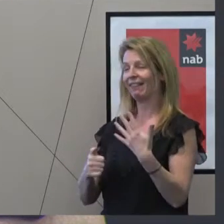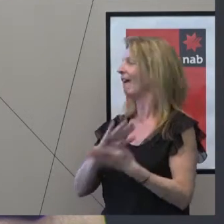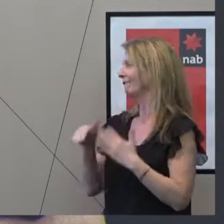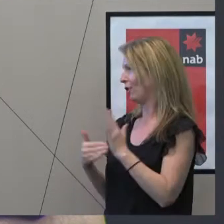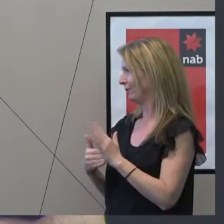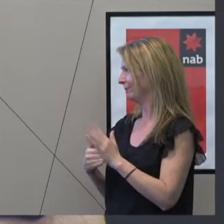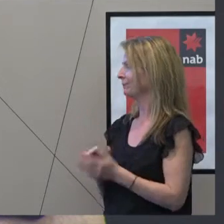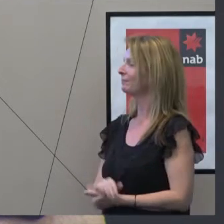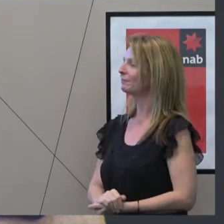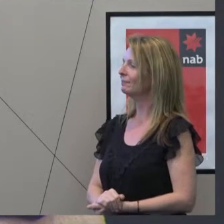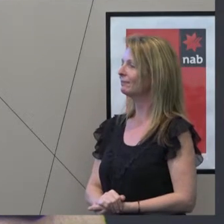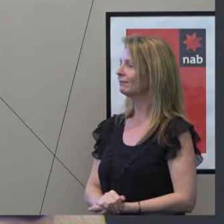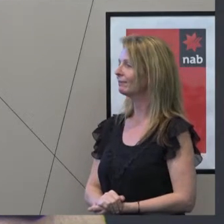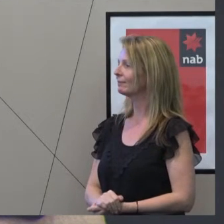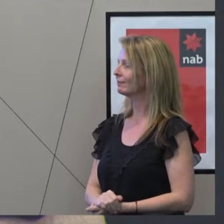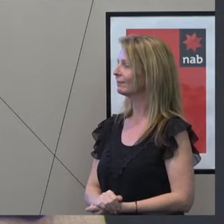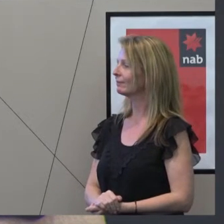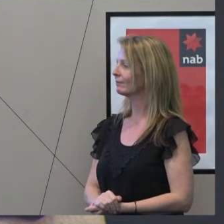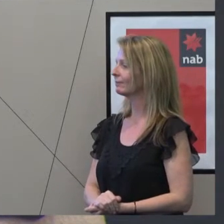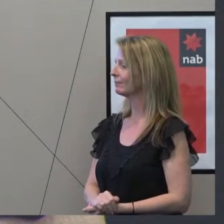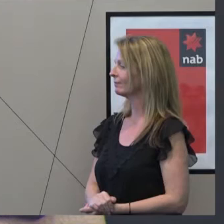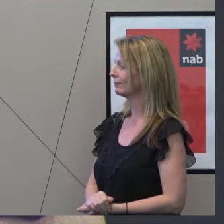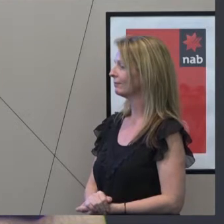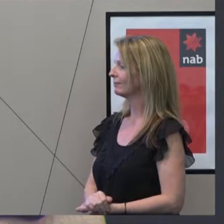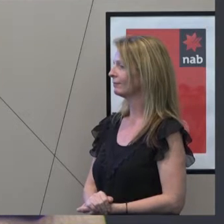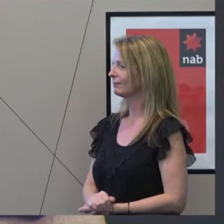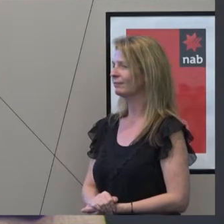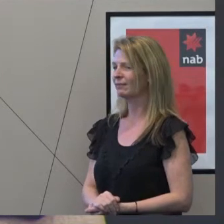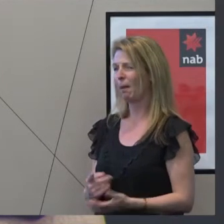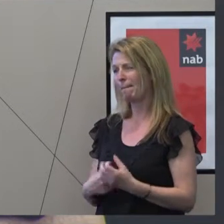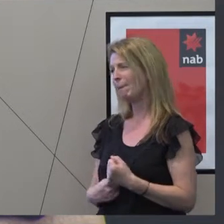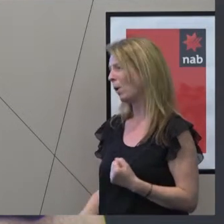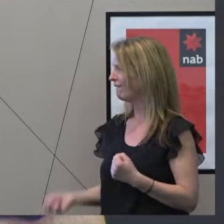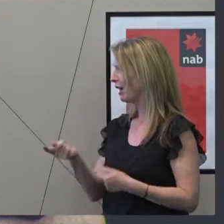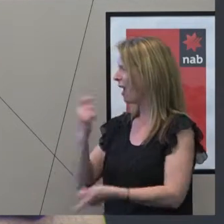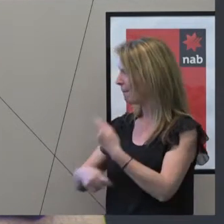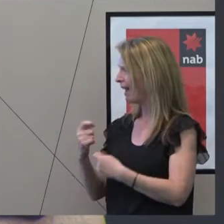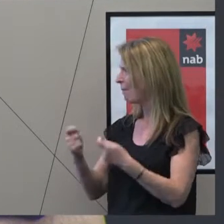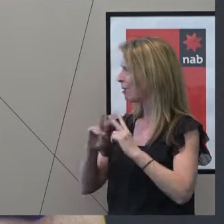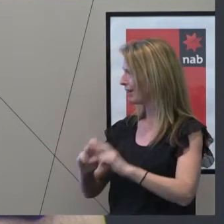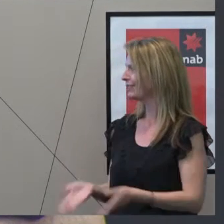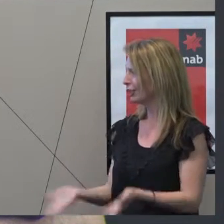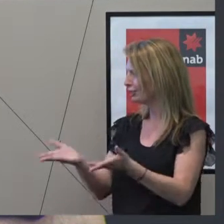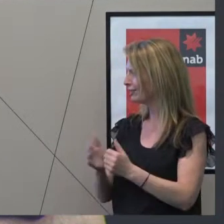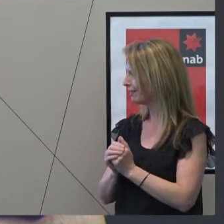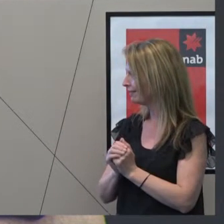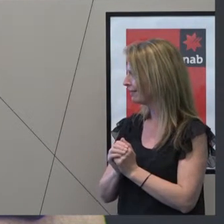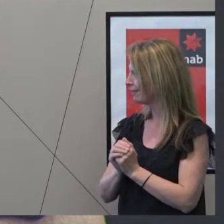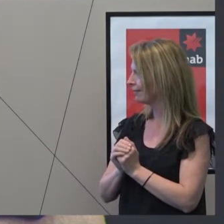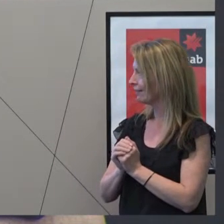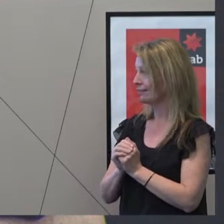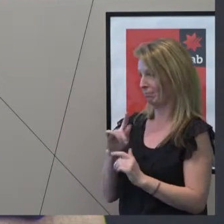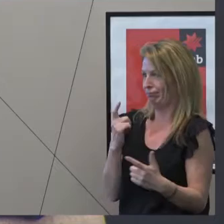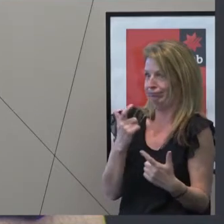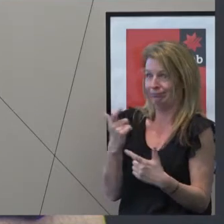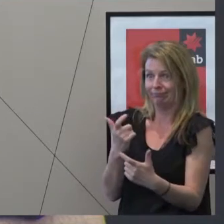point is pull your finger out and become a researcher. There's a number of